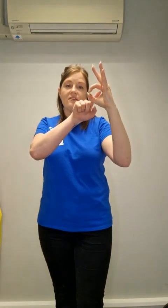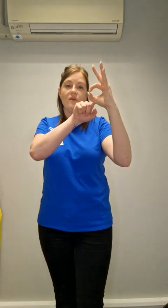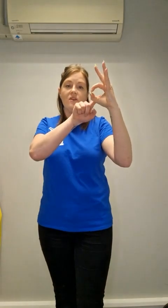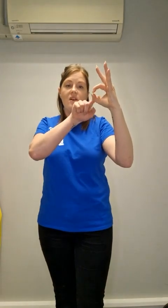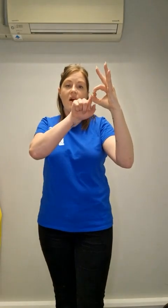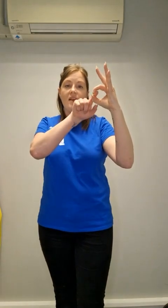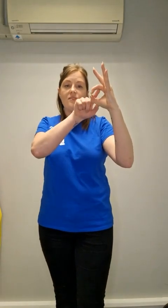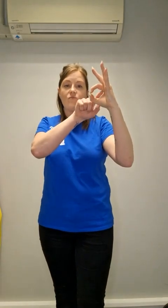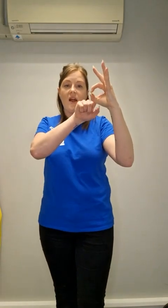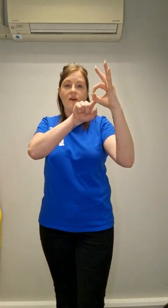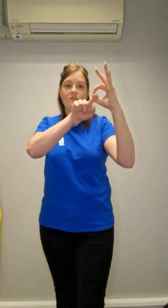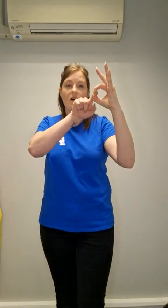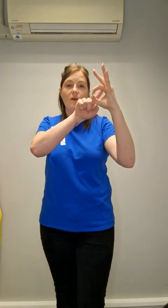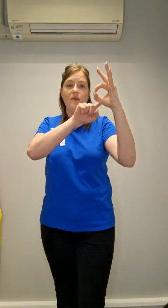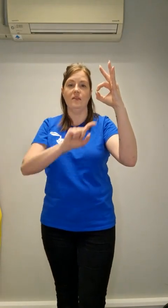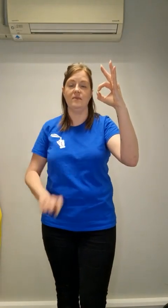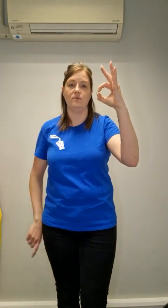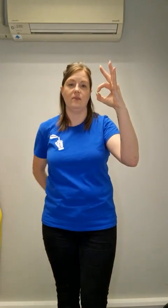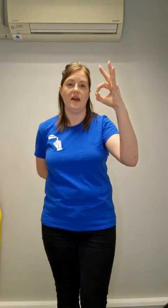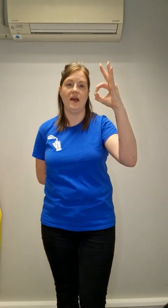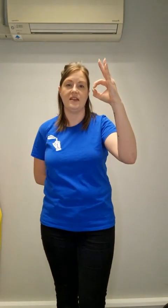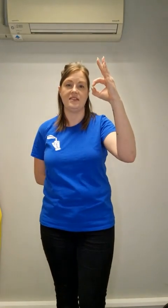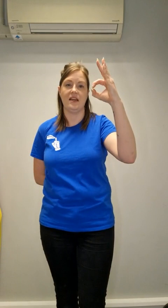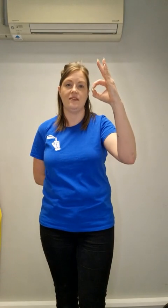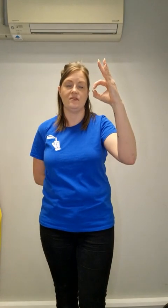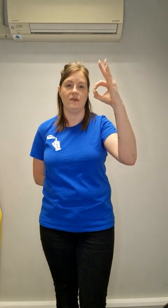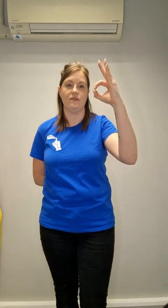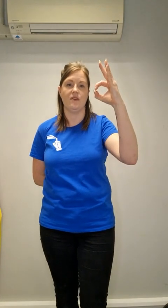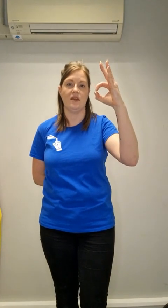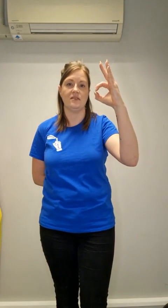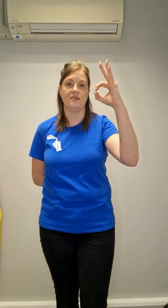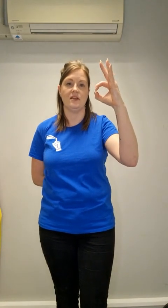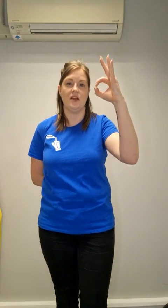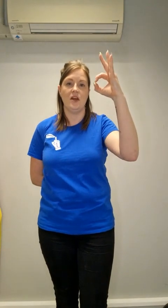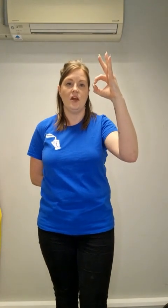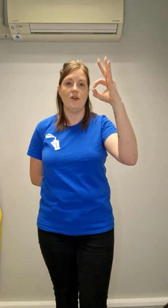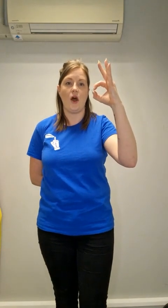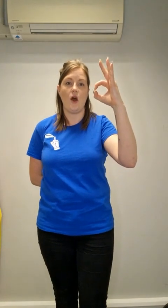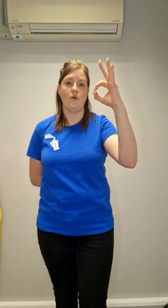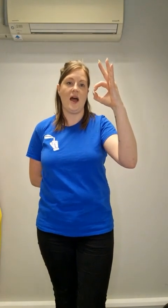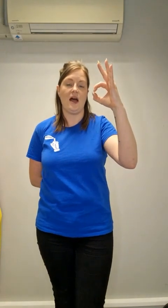a nice round O in the middle there, and extend those other fingers. An O hand.